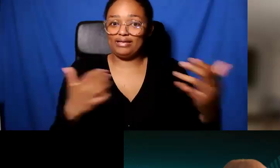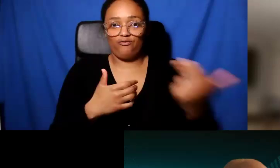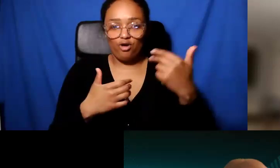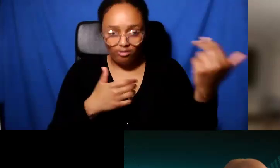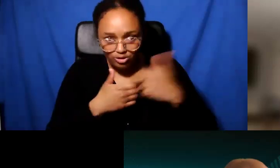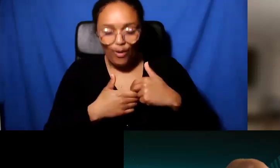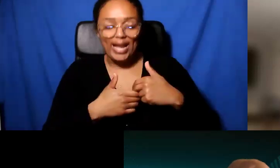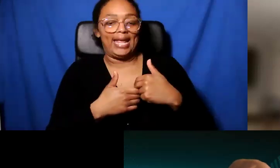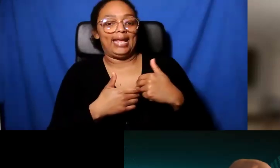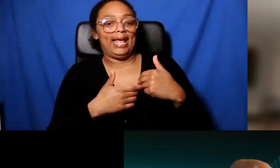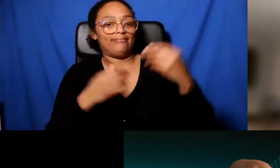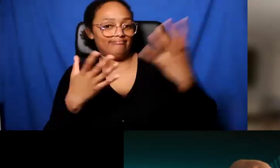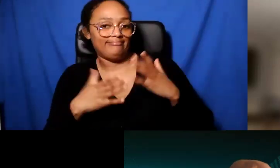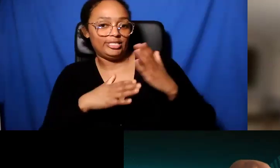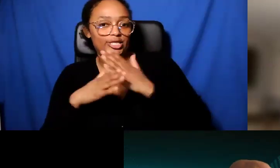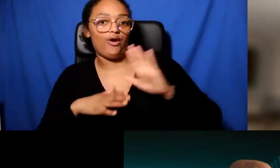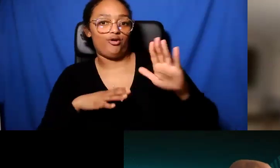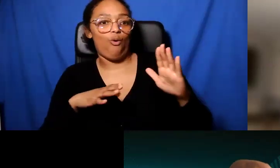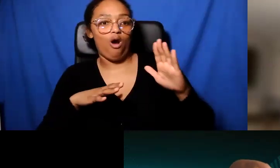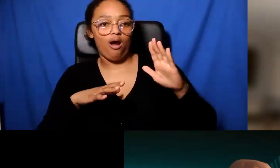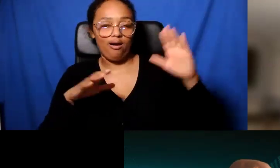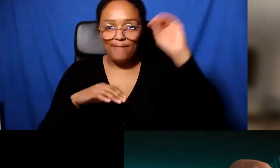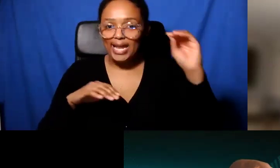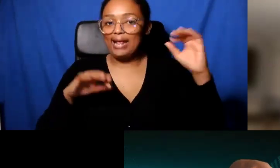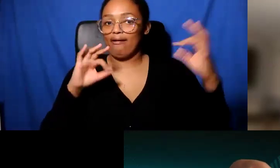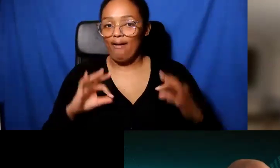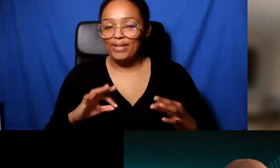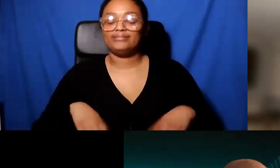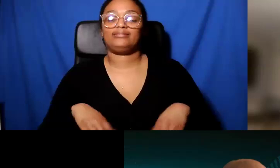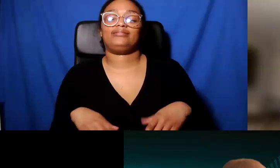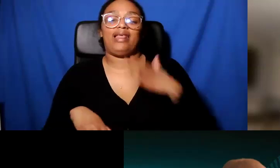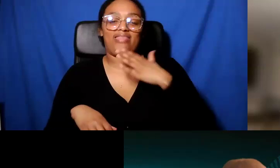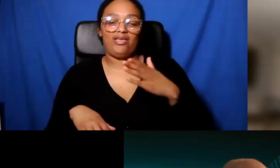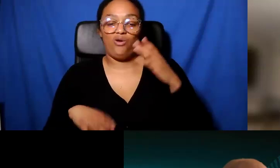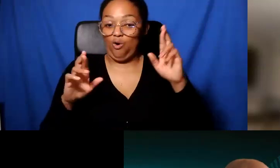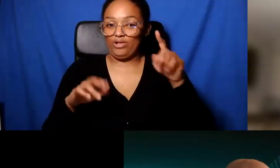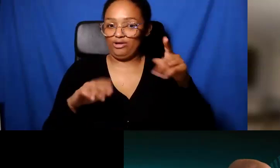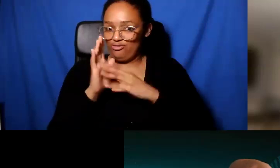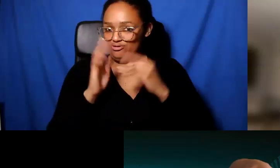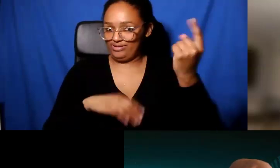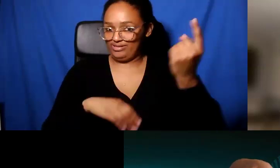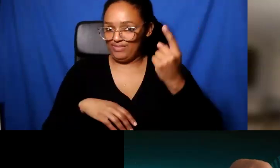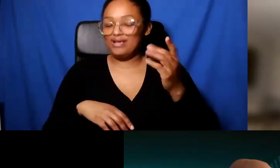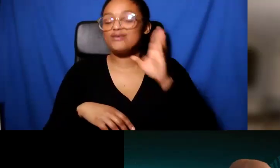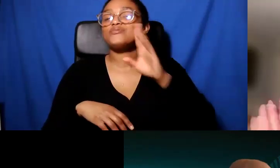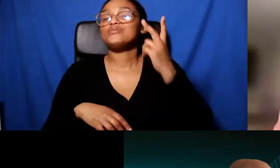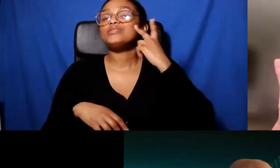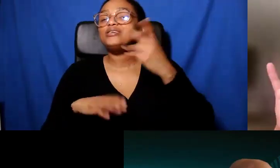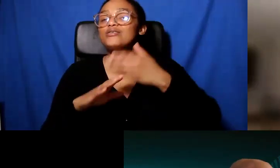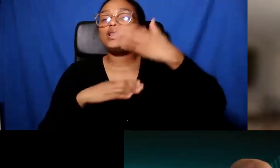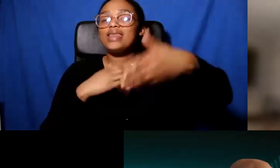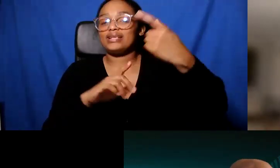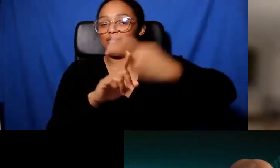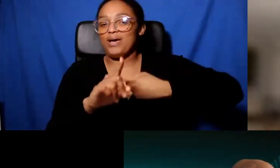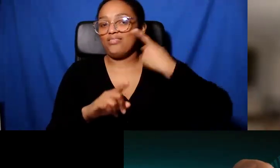a valuable use of your time. So, thank you, everybody. And we will see you next month on the next webinar. So, if this